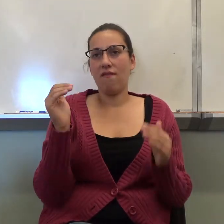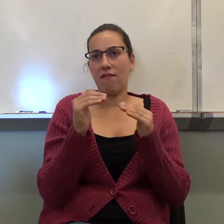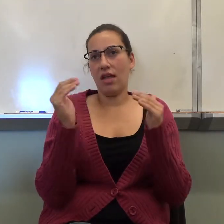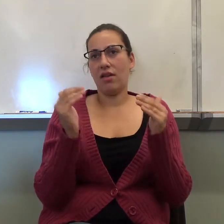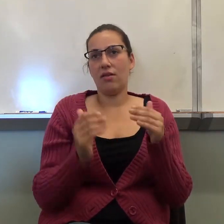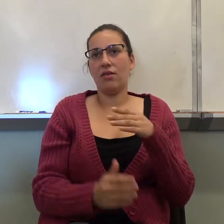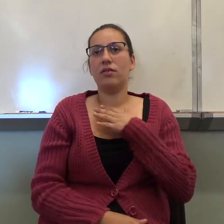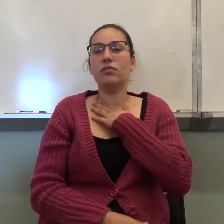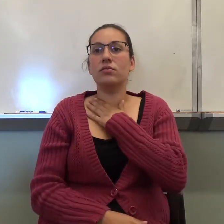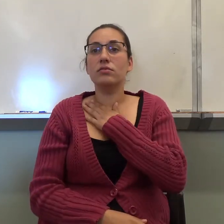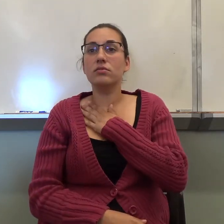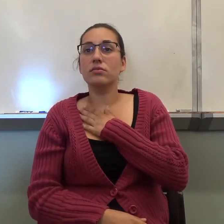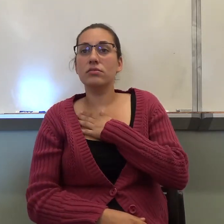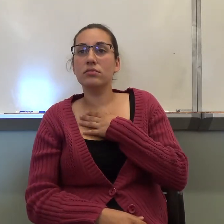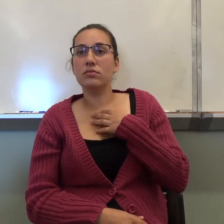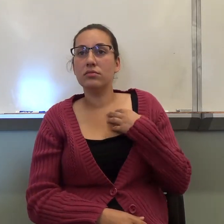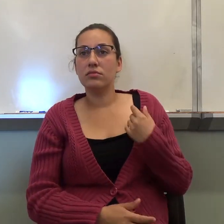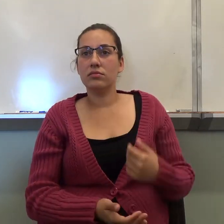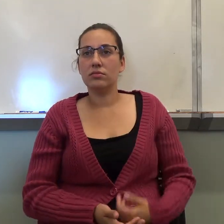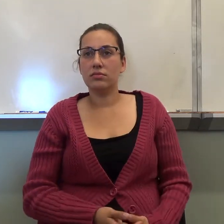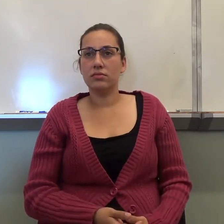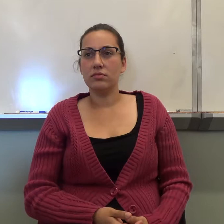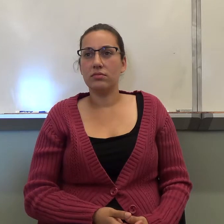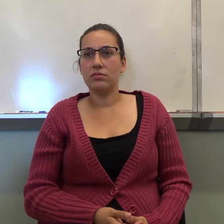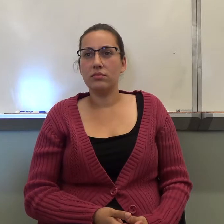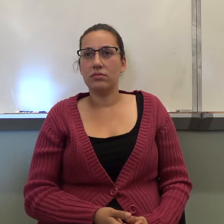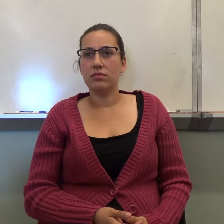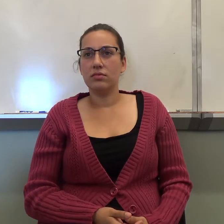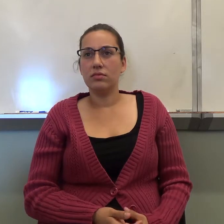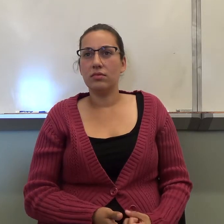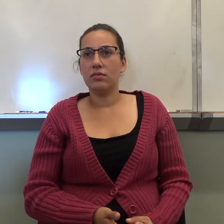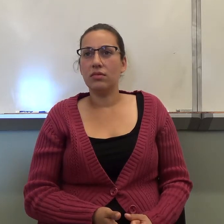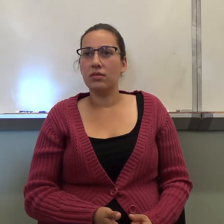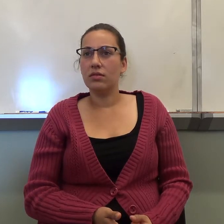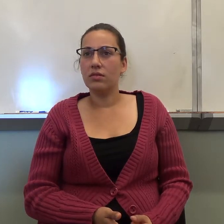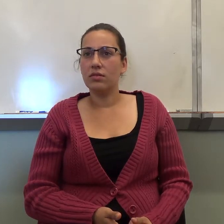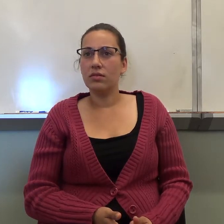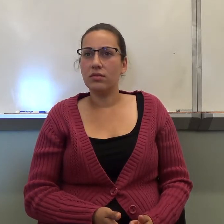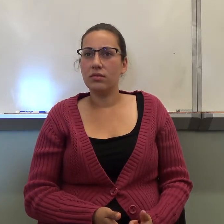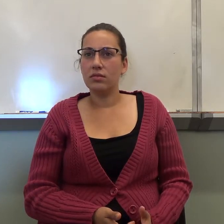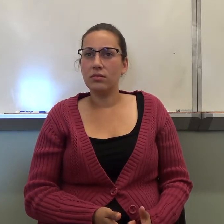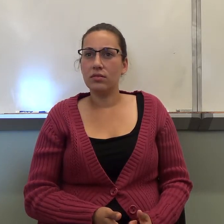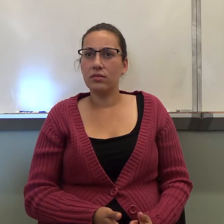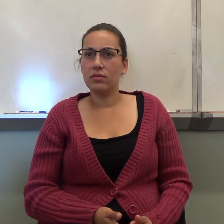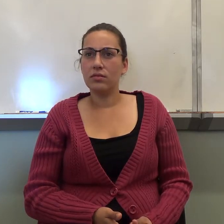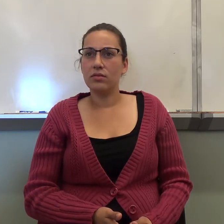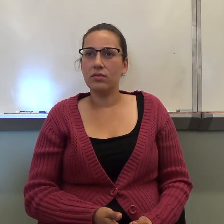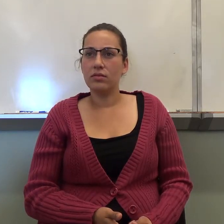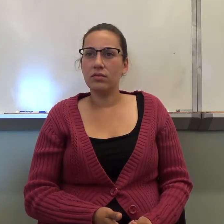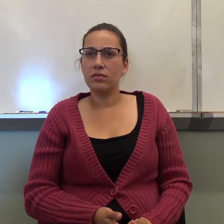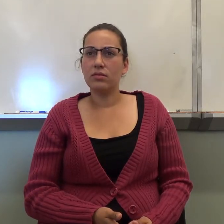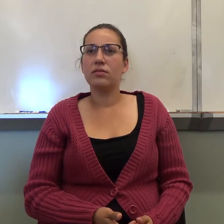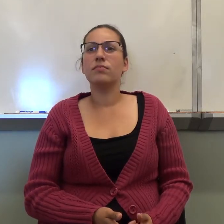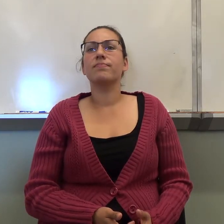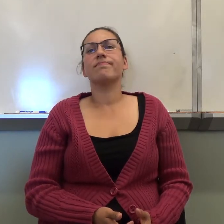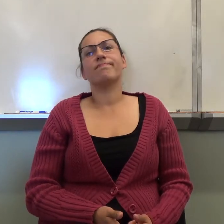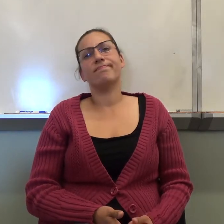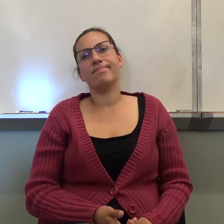which make it a little bit harder. Suppose we have 2 multiplied by 3y minus